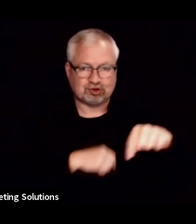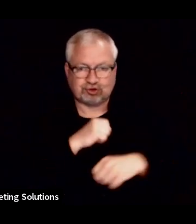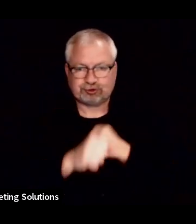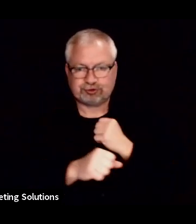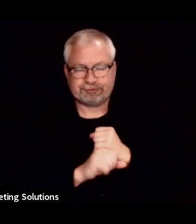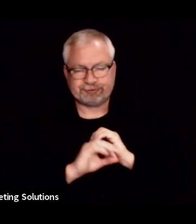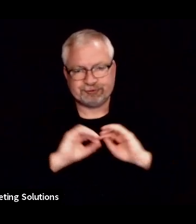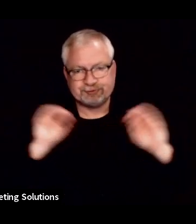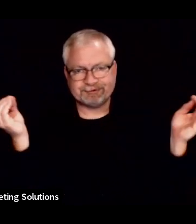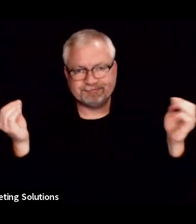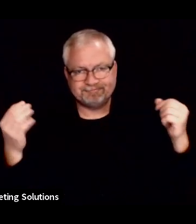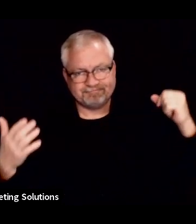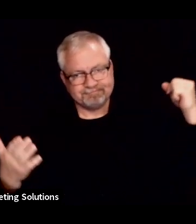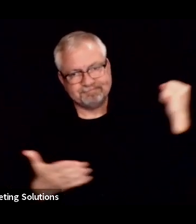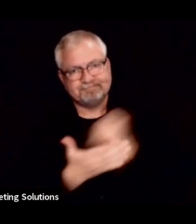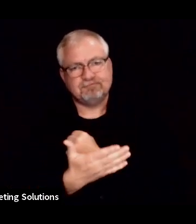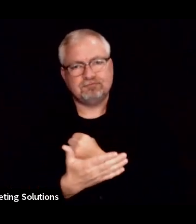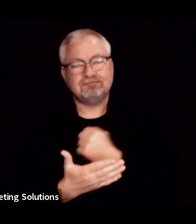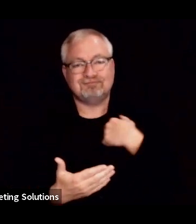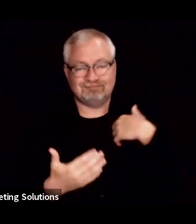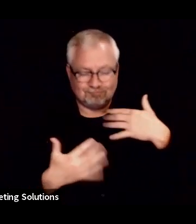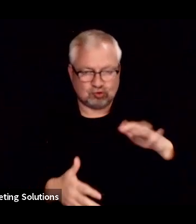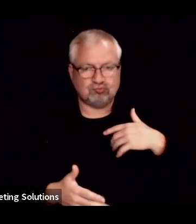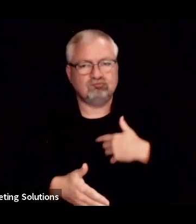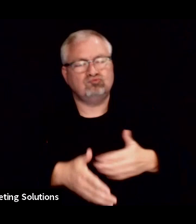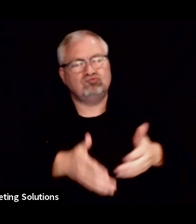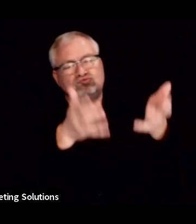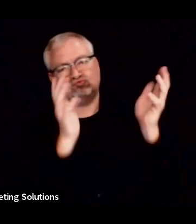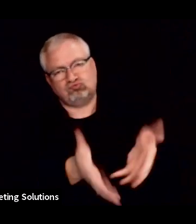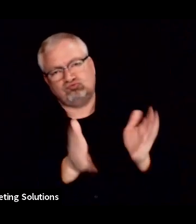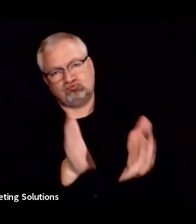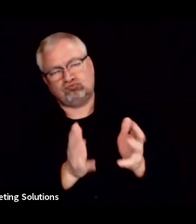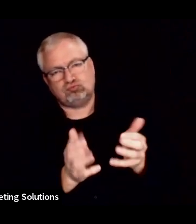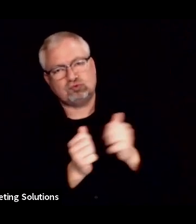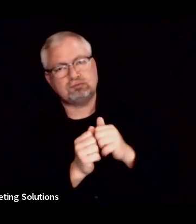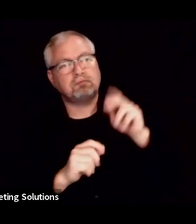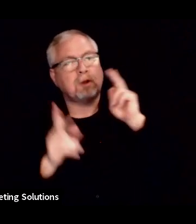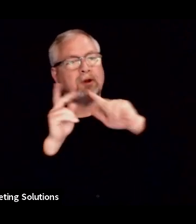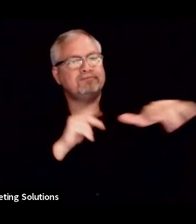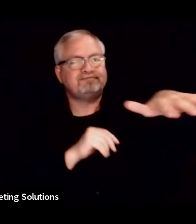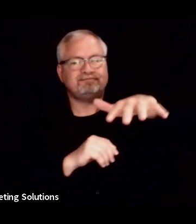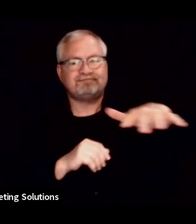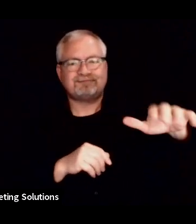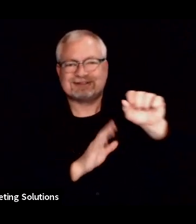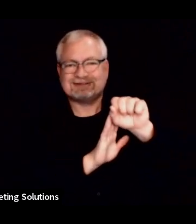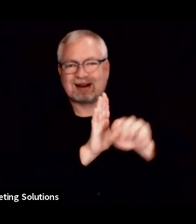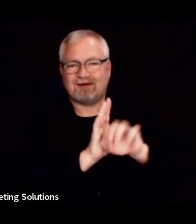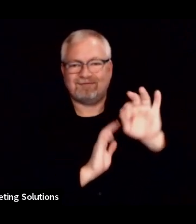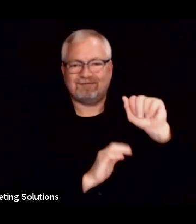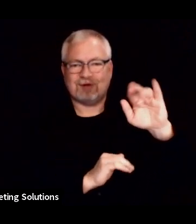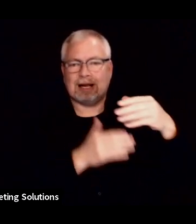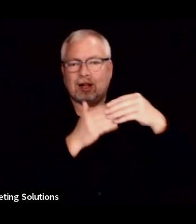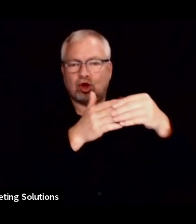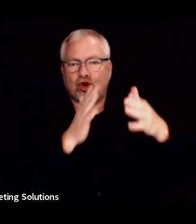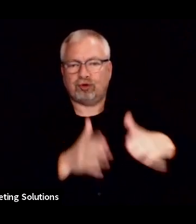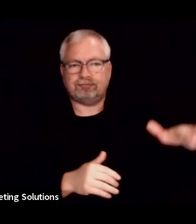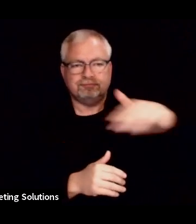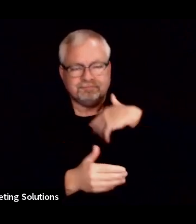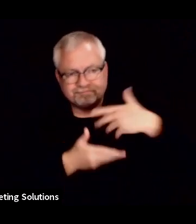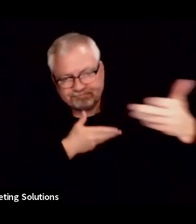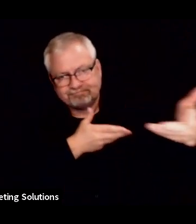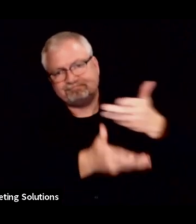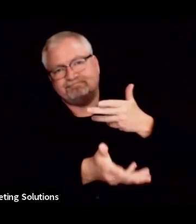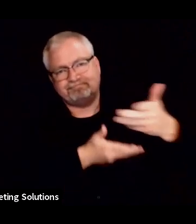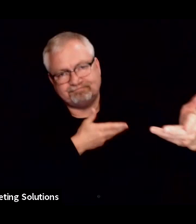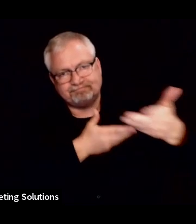have a conversation with the folks, the leadership at the fair, and their questions were really